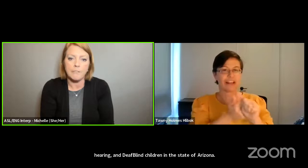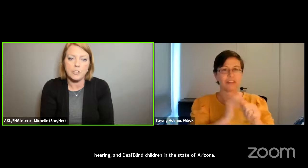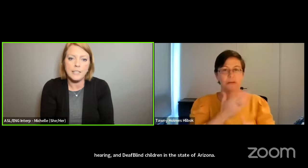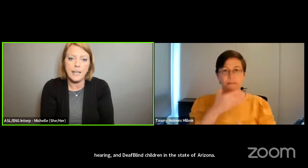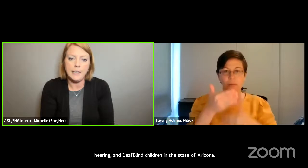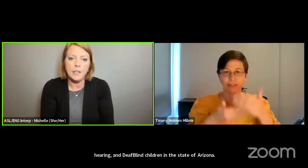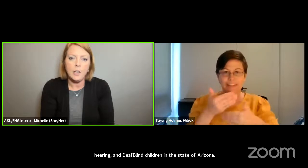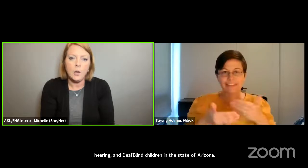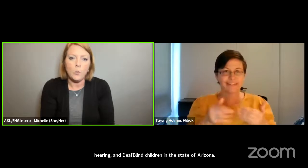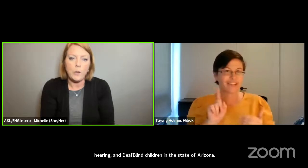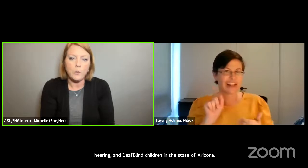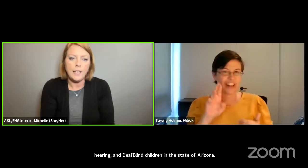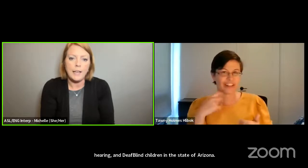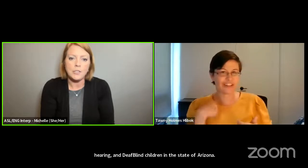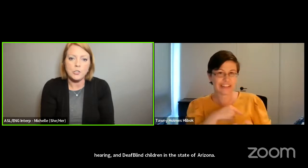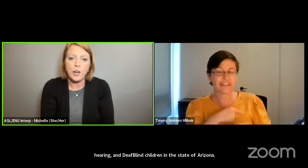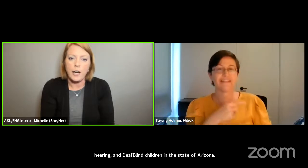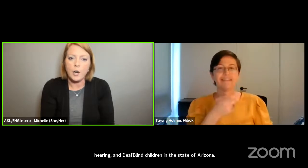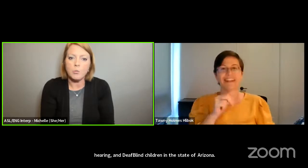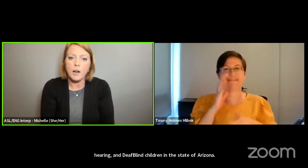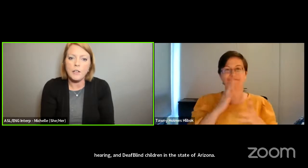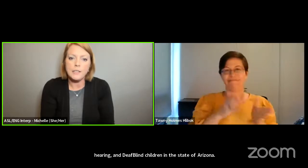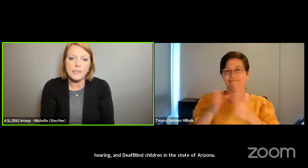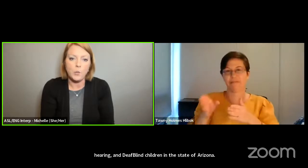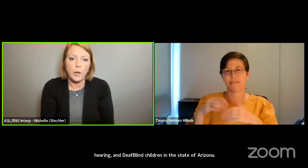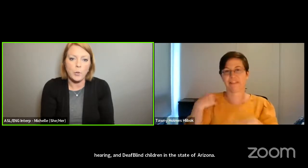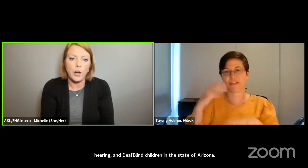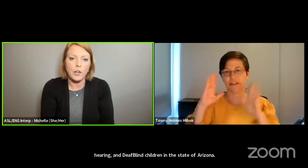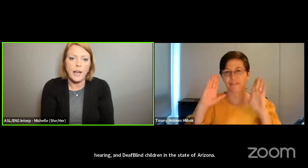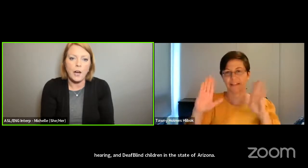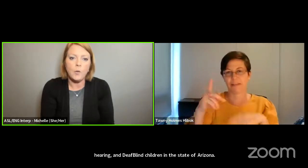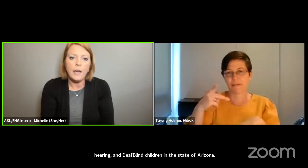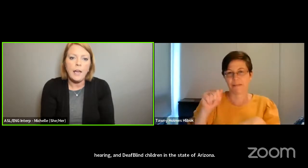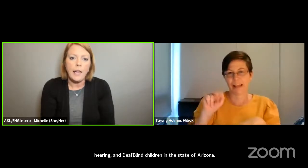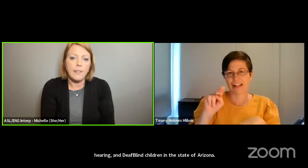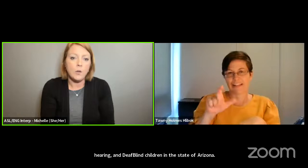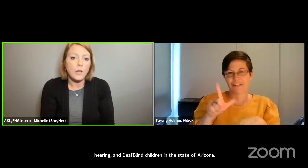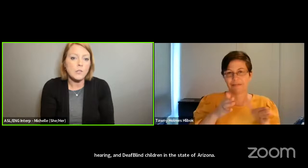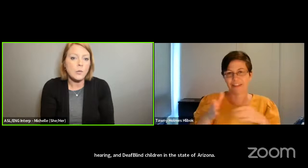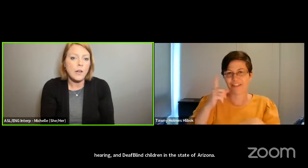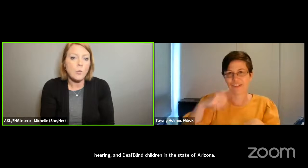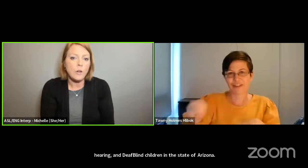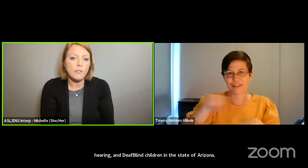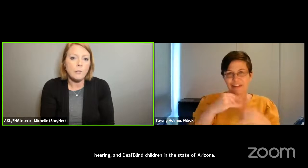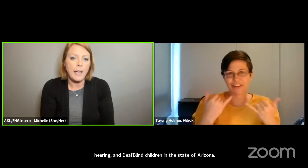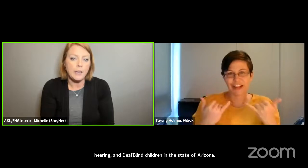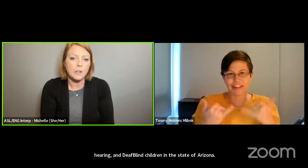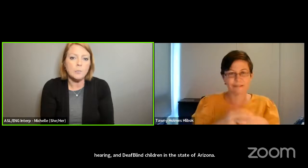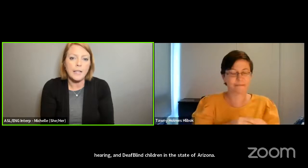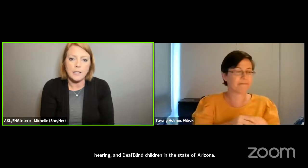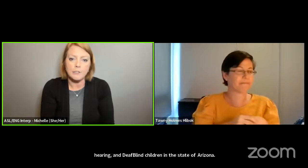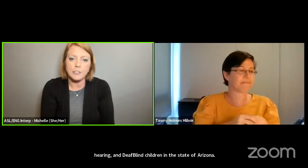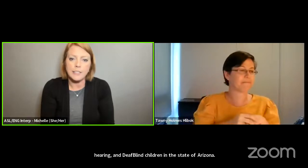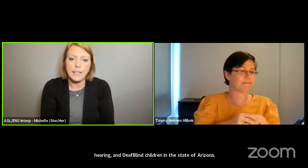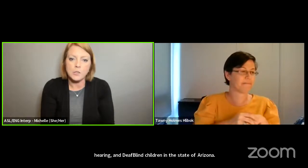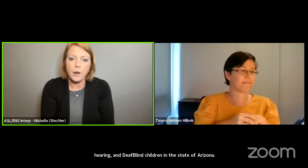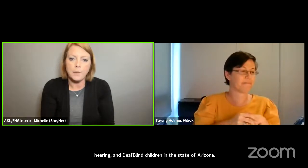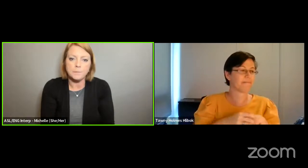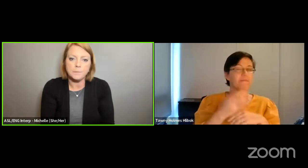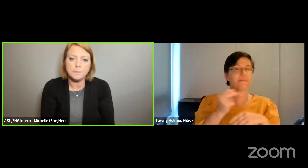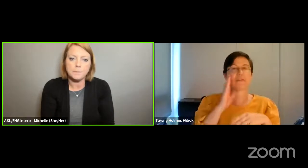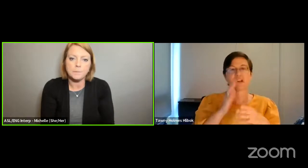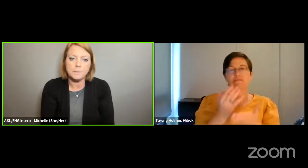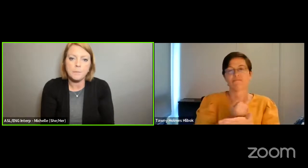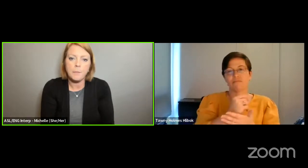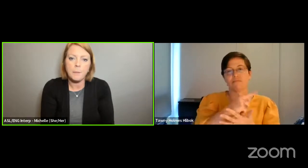is the plan for today. We would like to track our progress, see where we are now, and then we also have a wonderful panel planned for today as